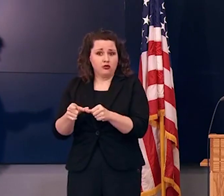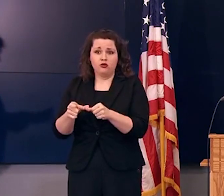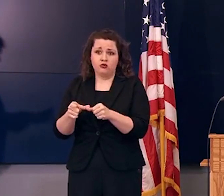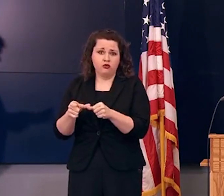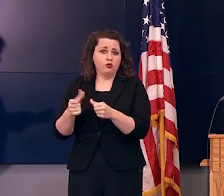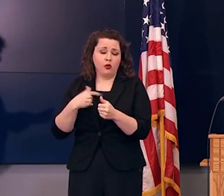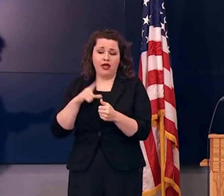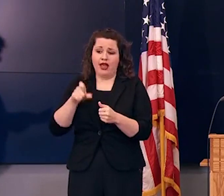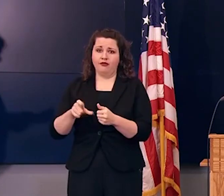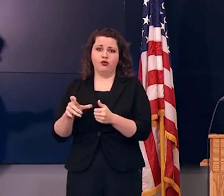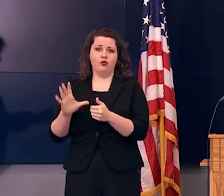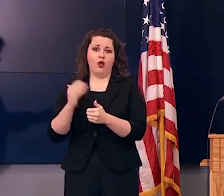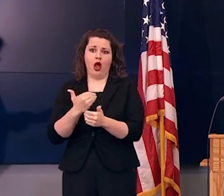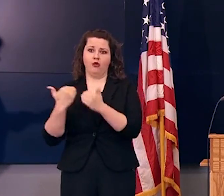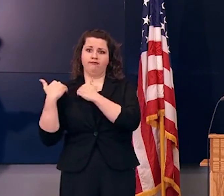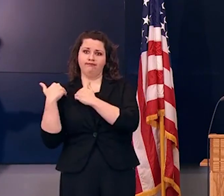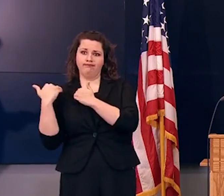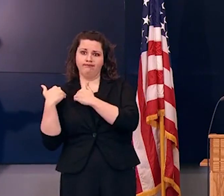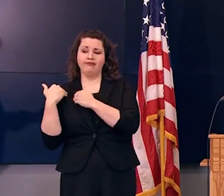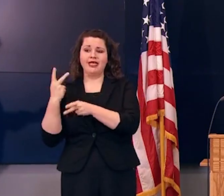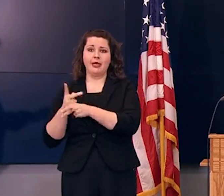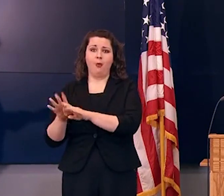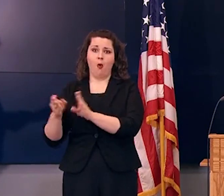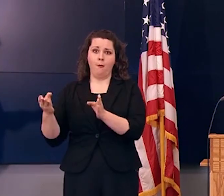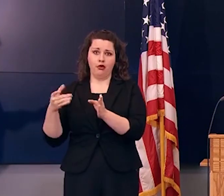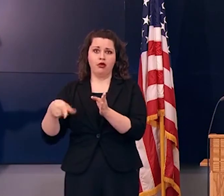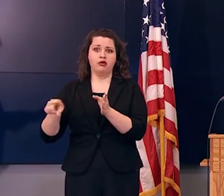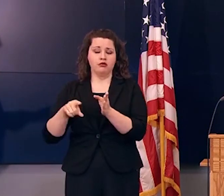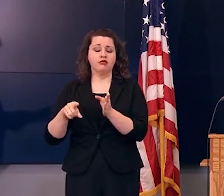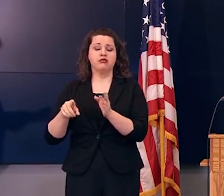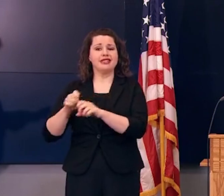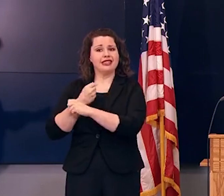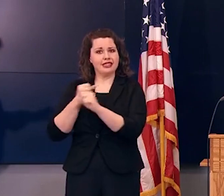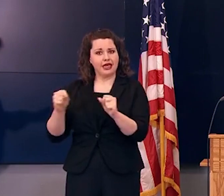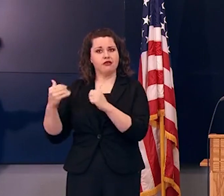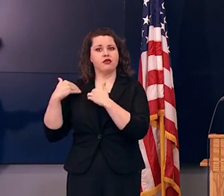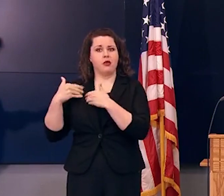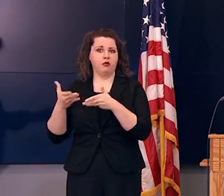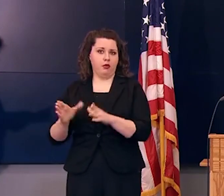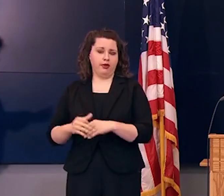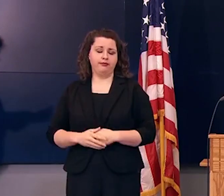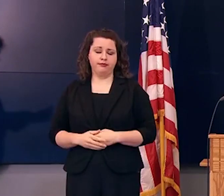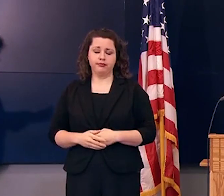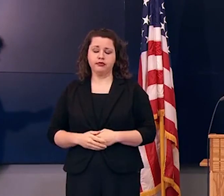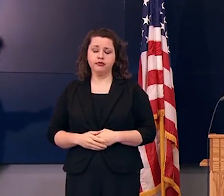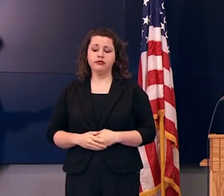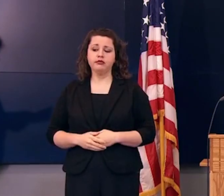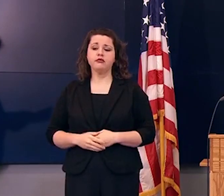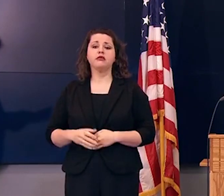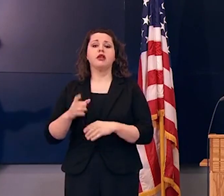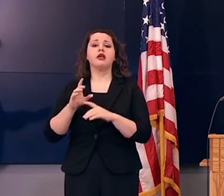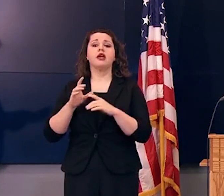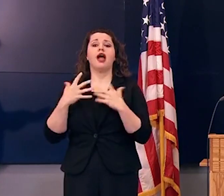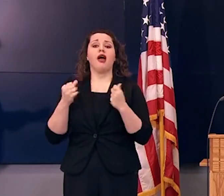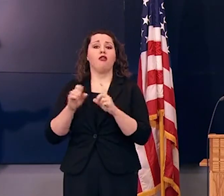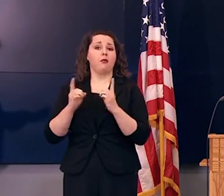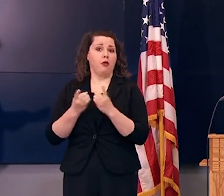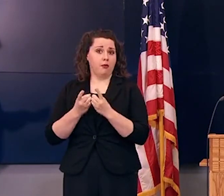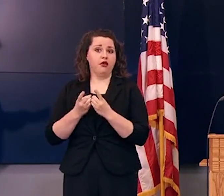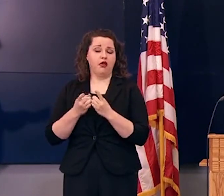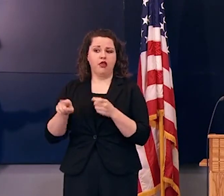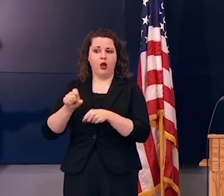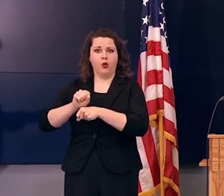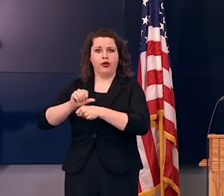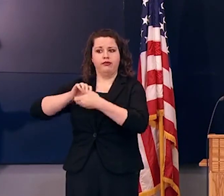we must do our part to keep them open in a safe and responsible way. The Department of Public Health is